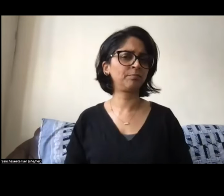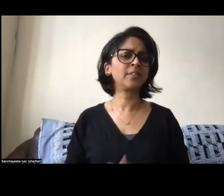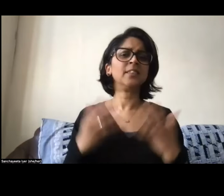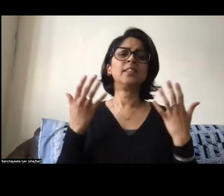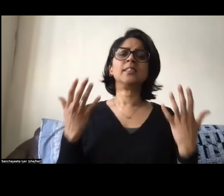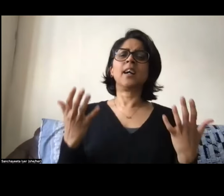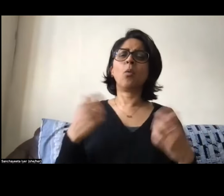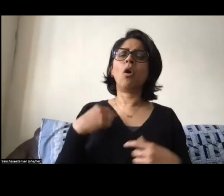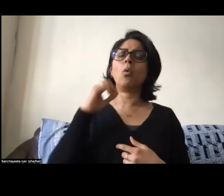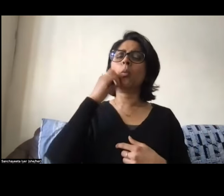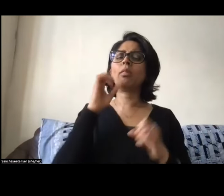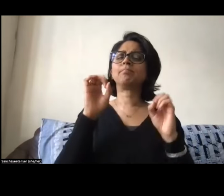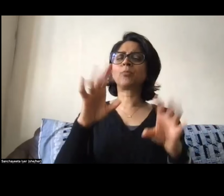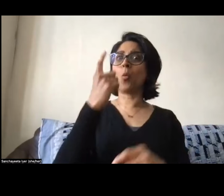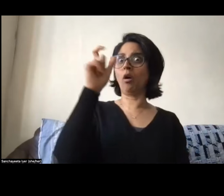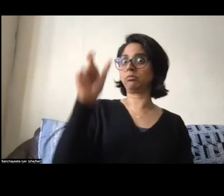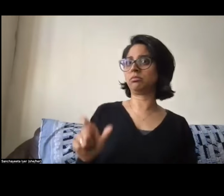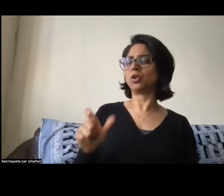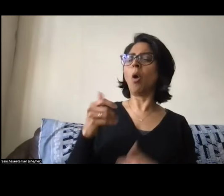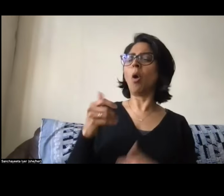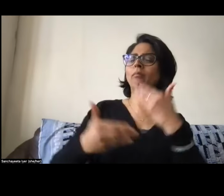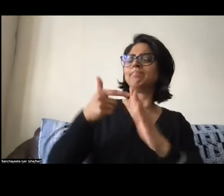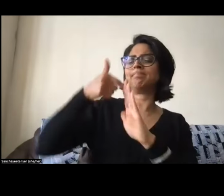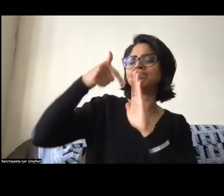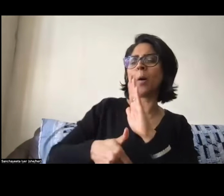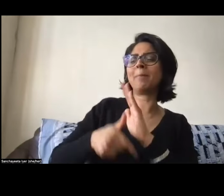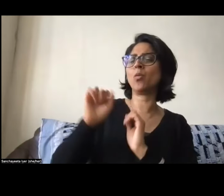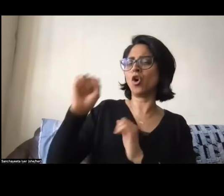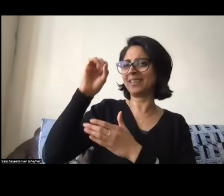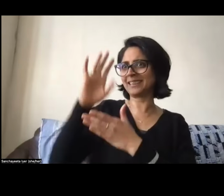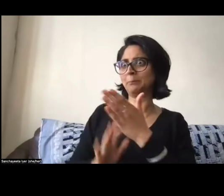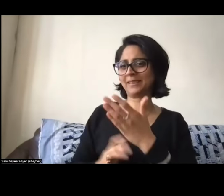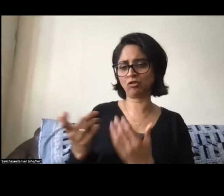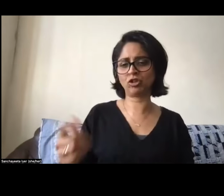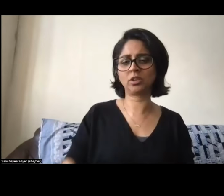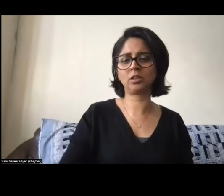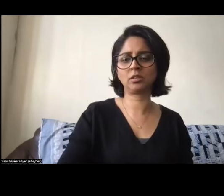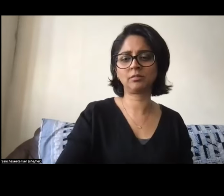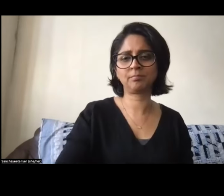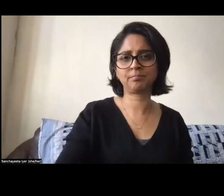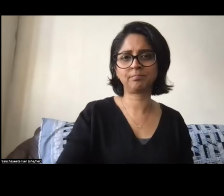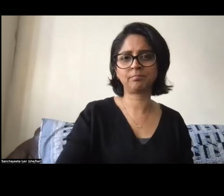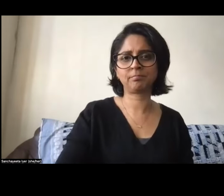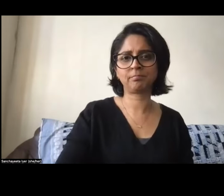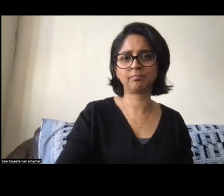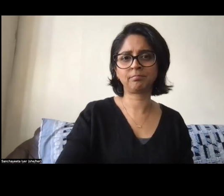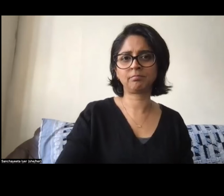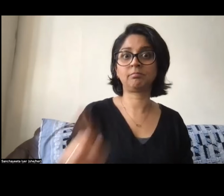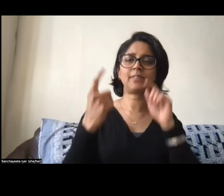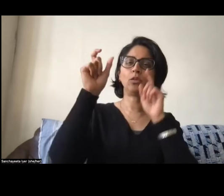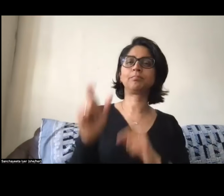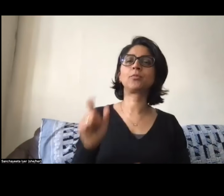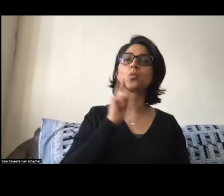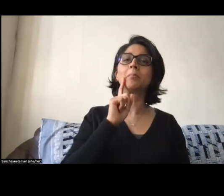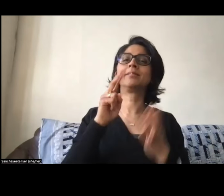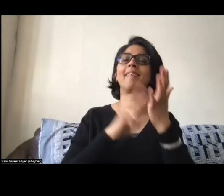that process and those experiences of moving and having such a sudden life change. So I'm going to recount the experience of one